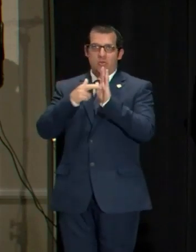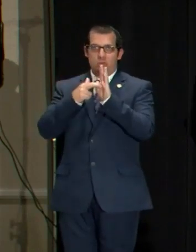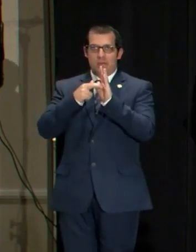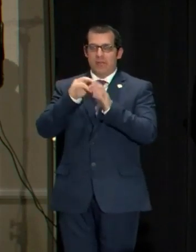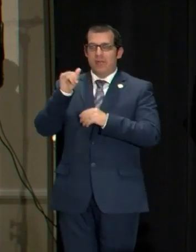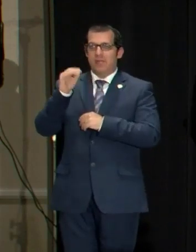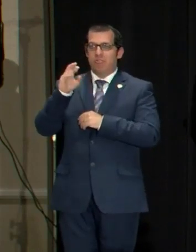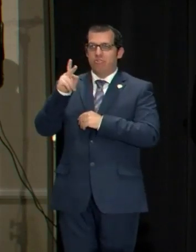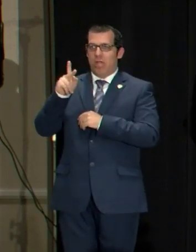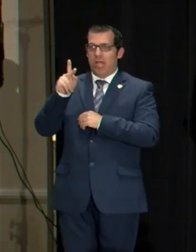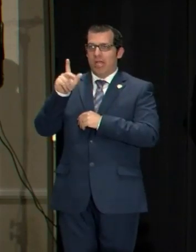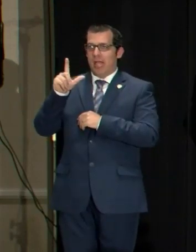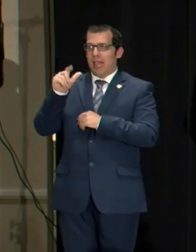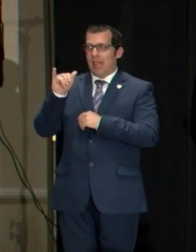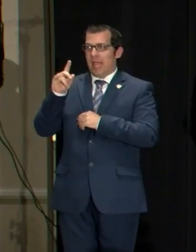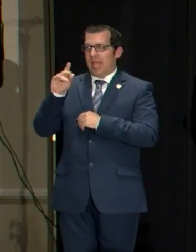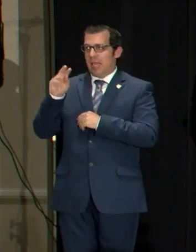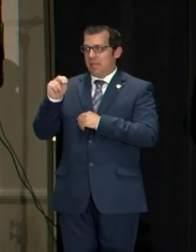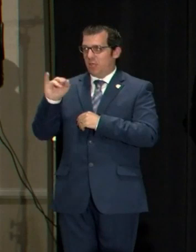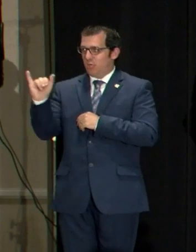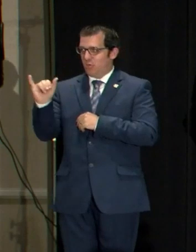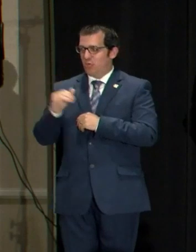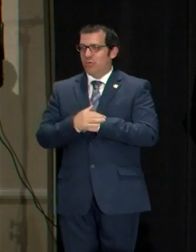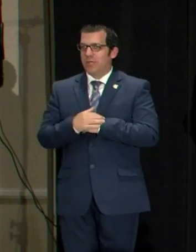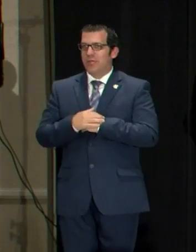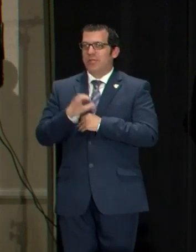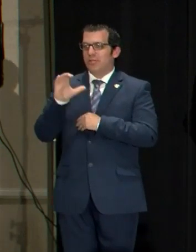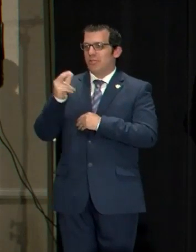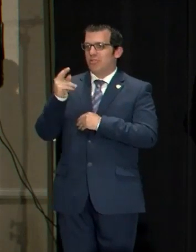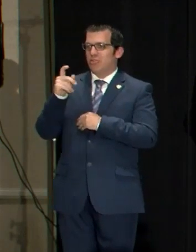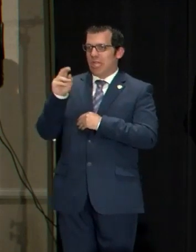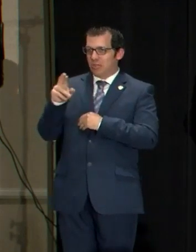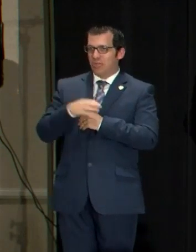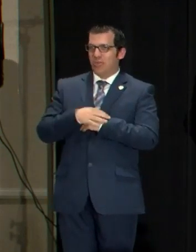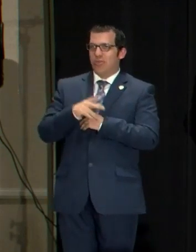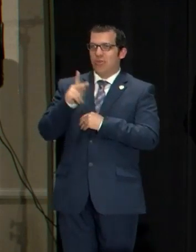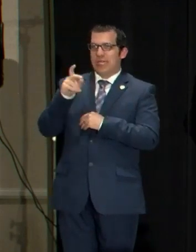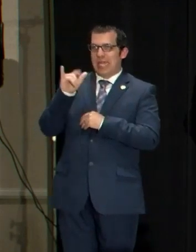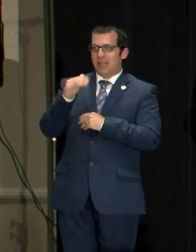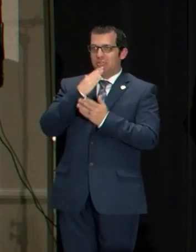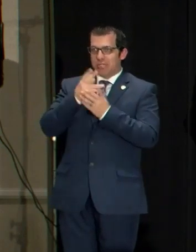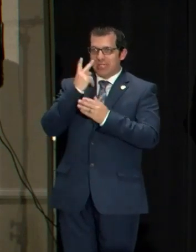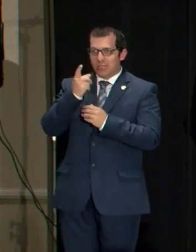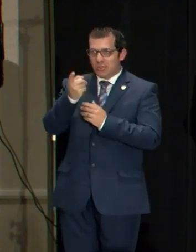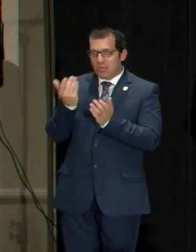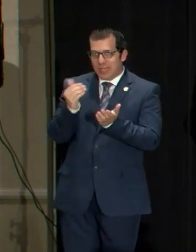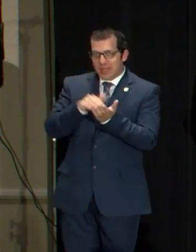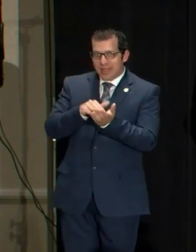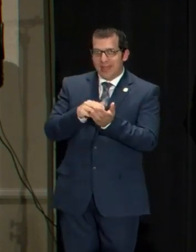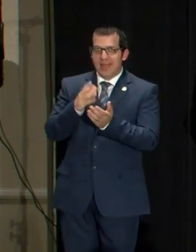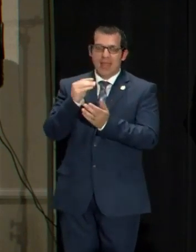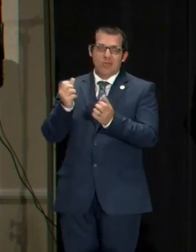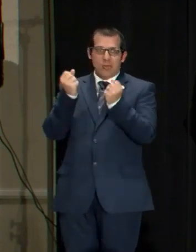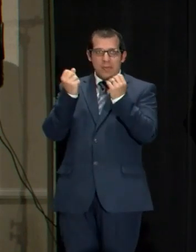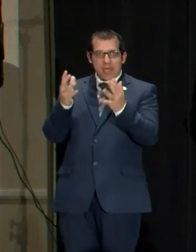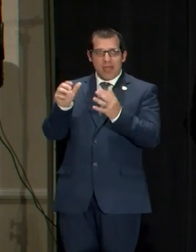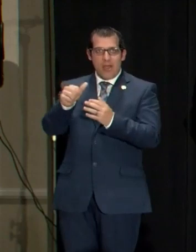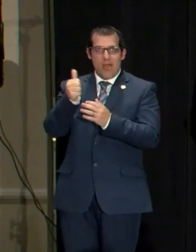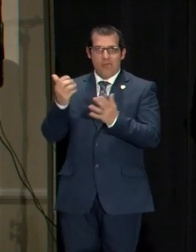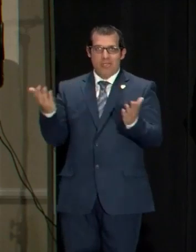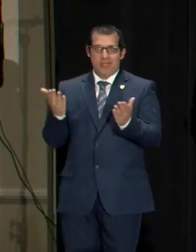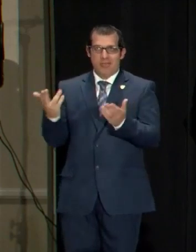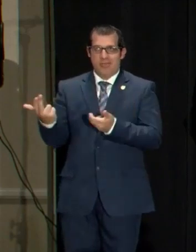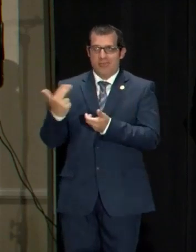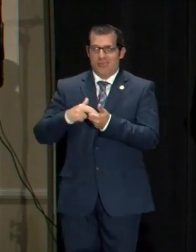Representative Jack Ladyman as well. Chancellor Kelly Danfus, good to see you again, and so many others